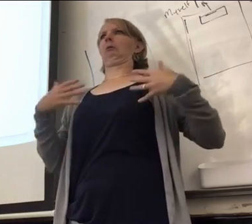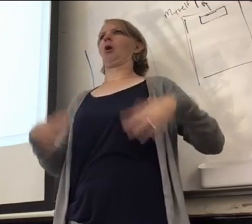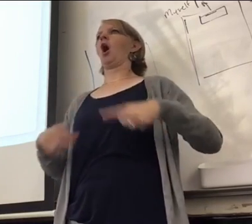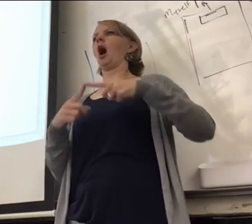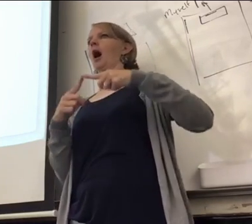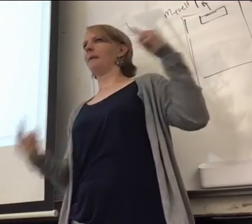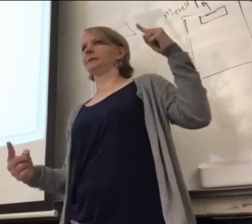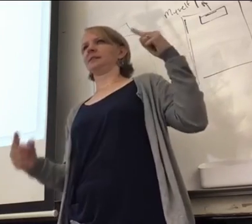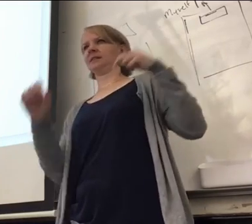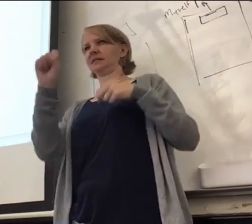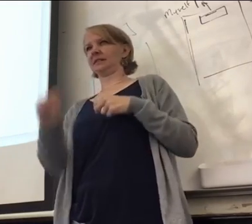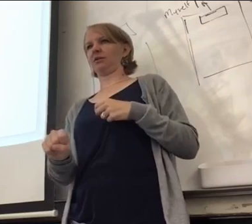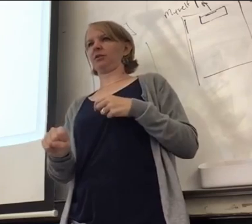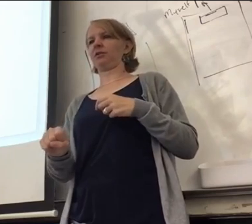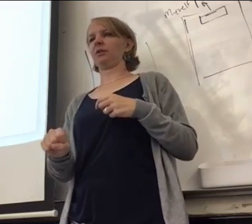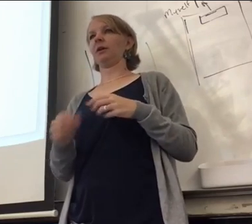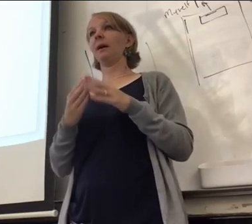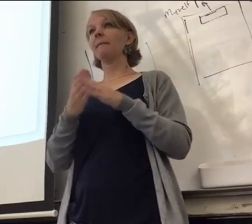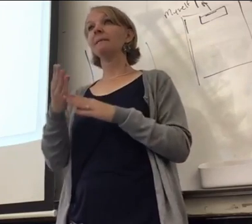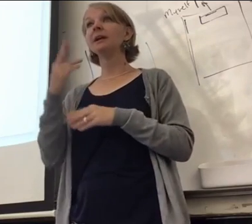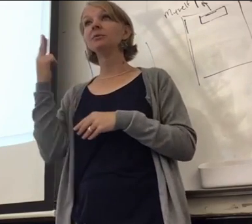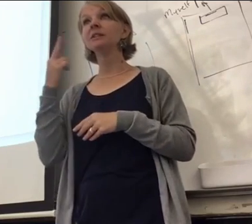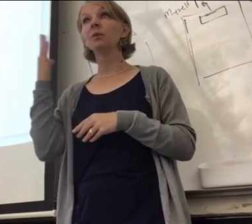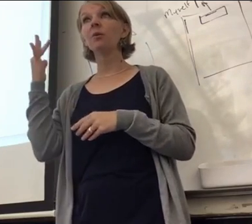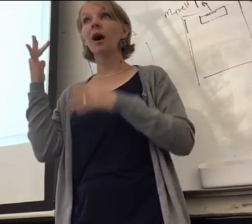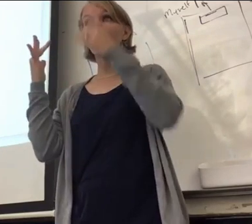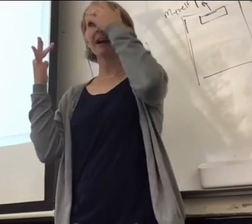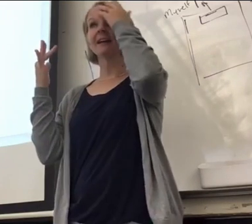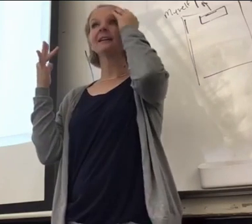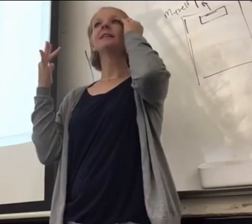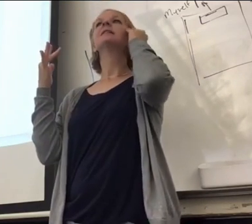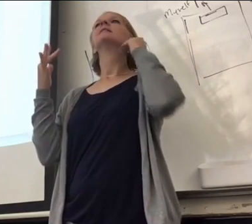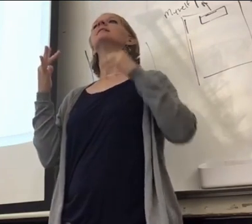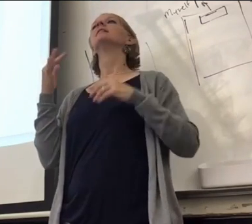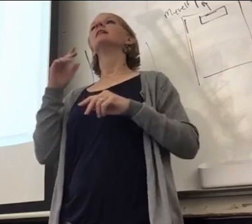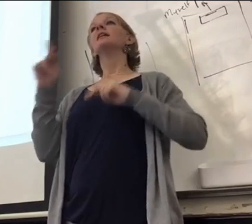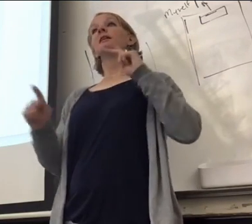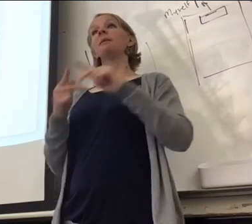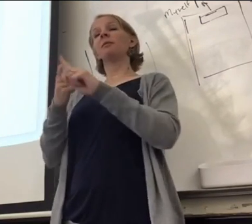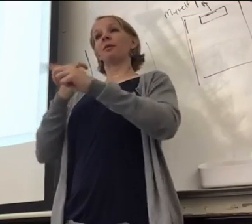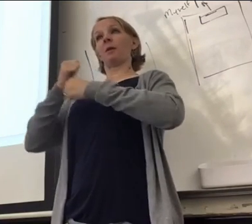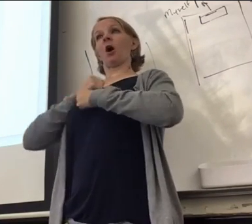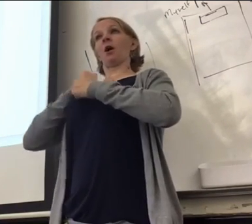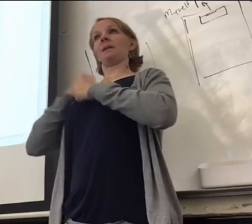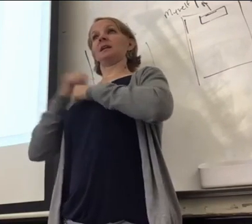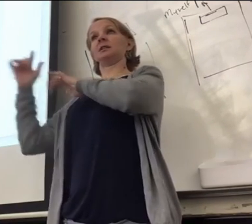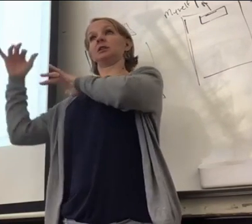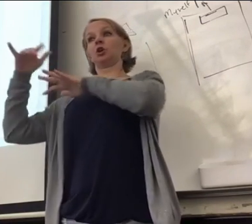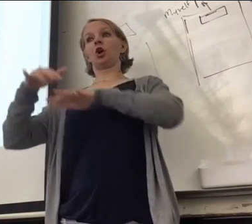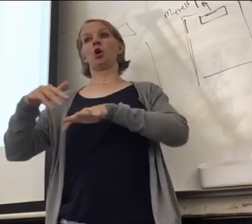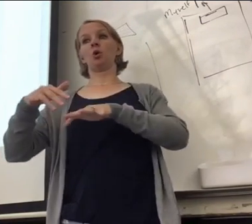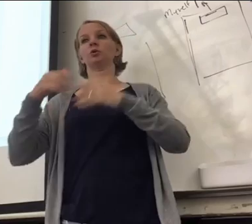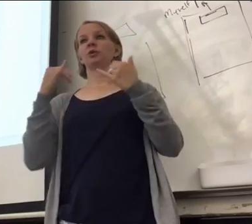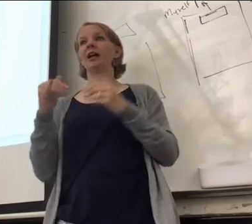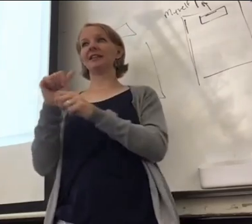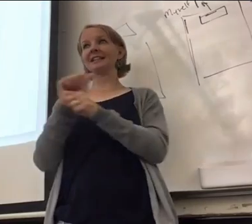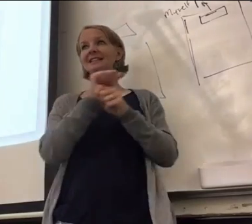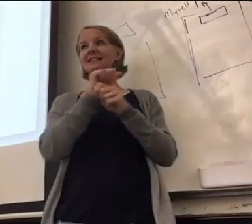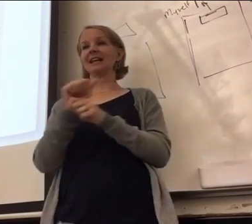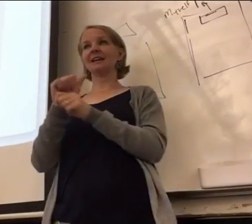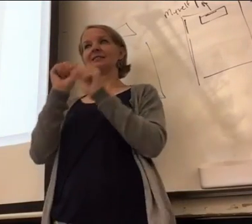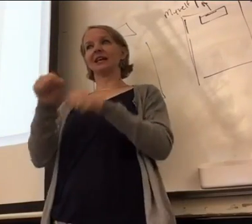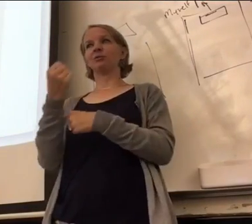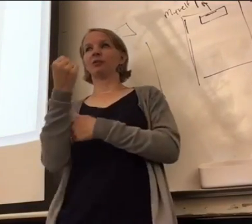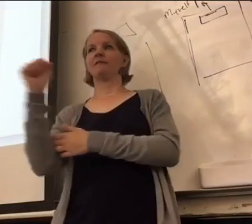completely different. Major reason why is because these are going to be especially where the people from the armies are going to go, and now your slaves are going to be able